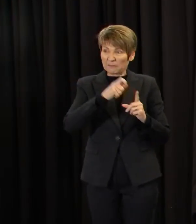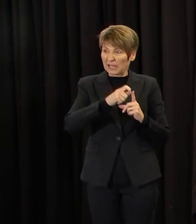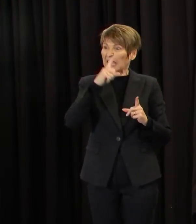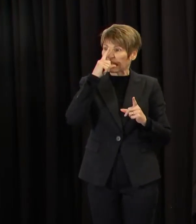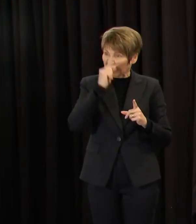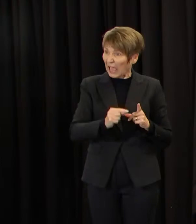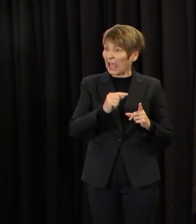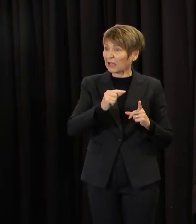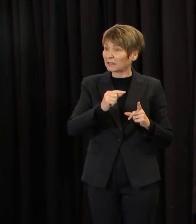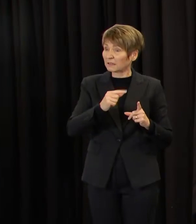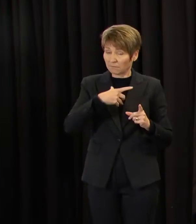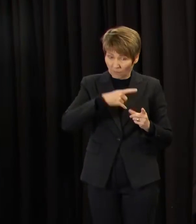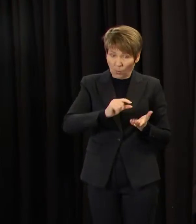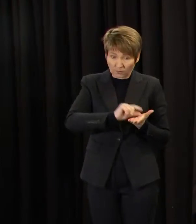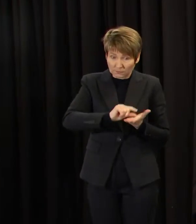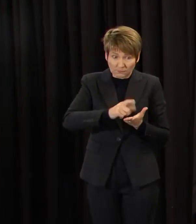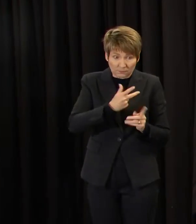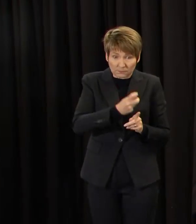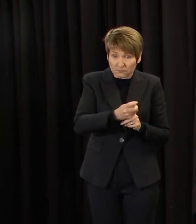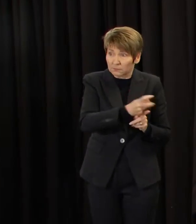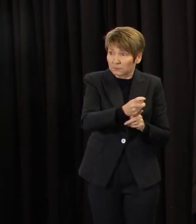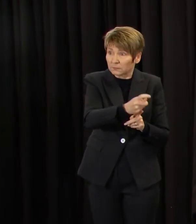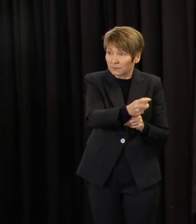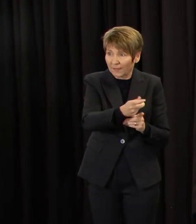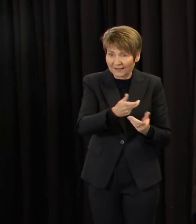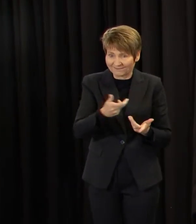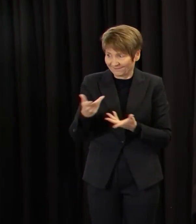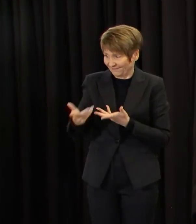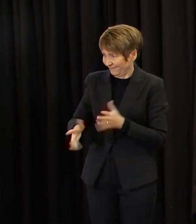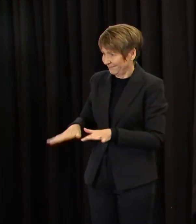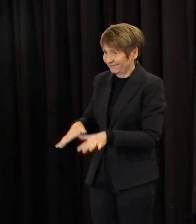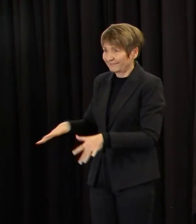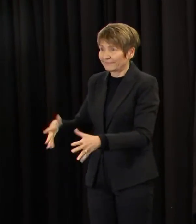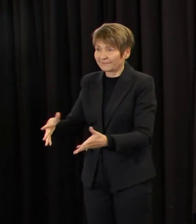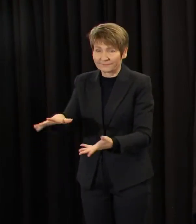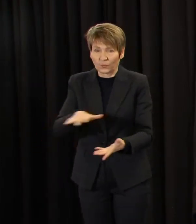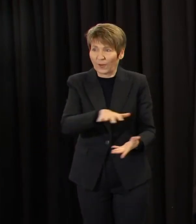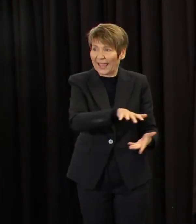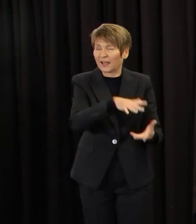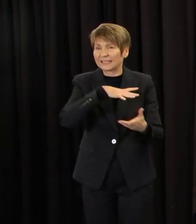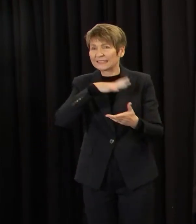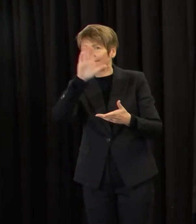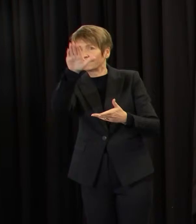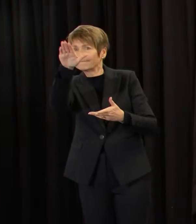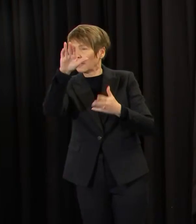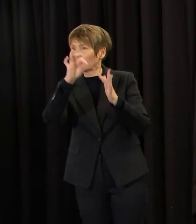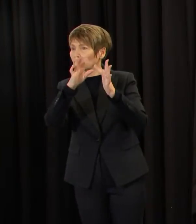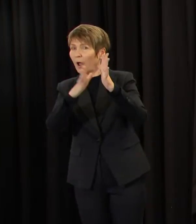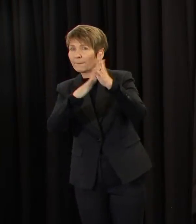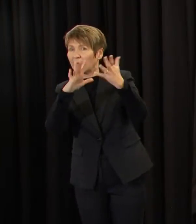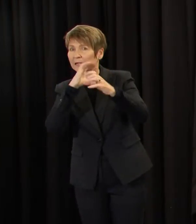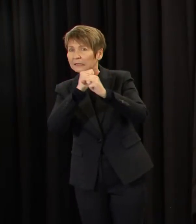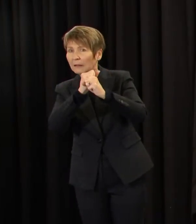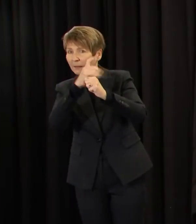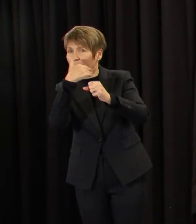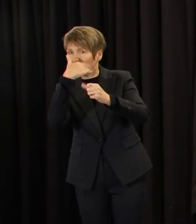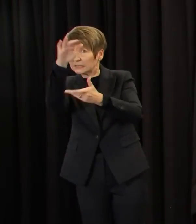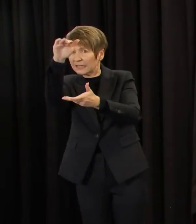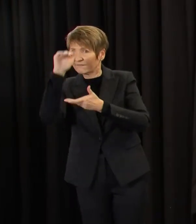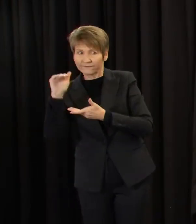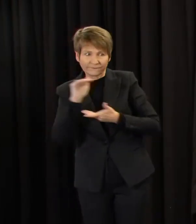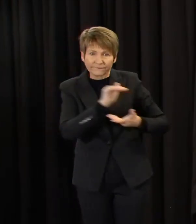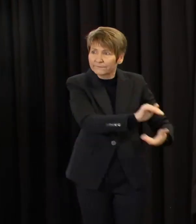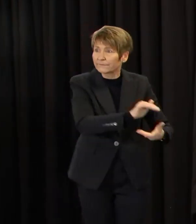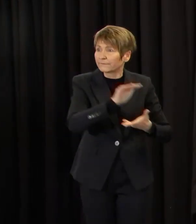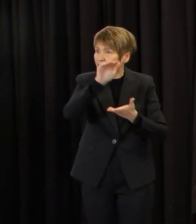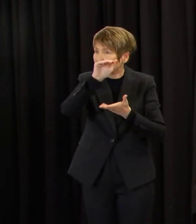centres can do more vaccination. We just need to supply in order to do it. But those LGAs are at the bottom of the list because of the age profile? No, well, but a